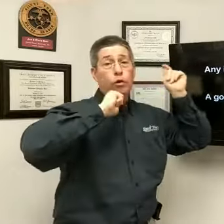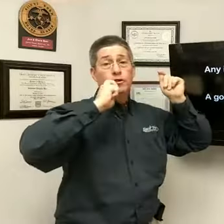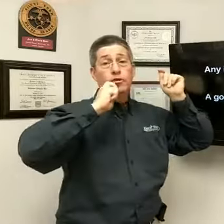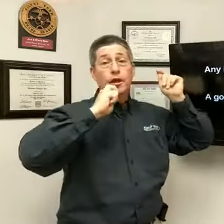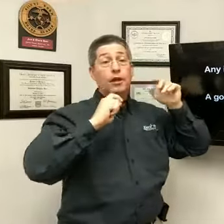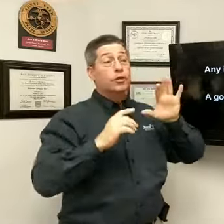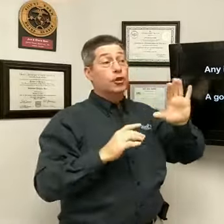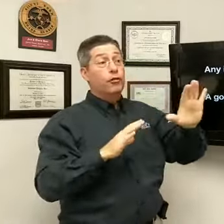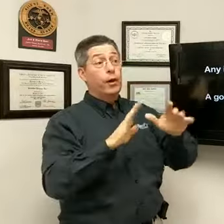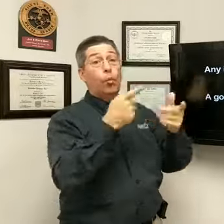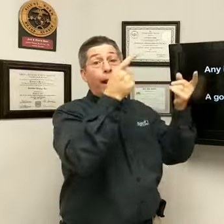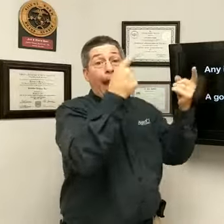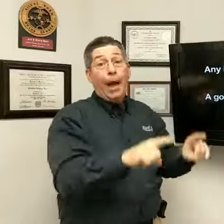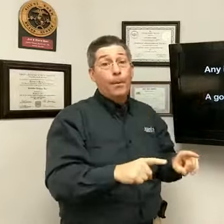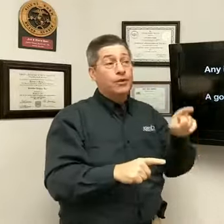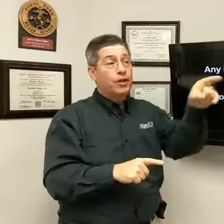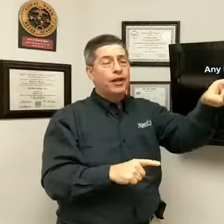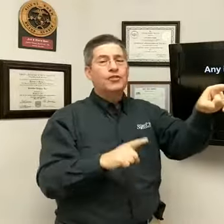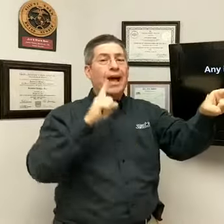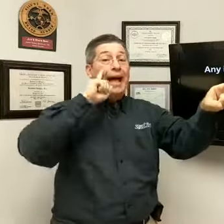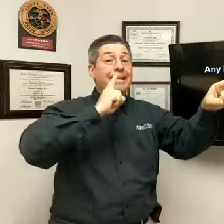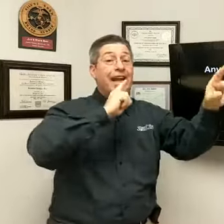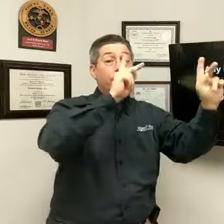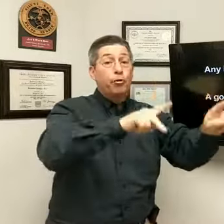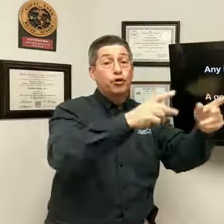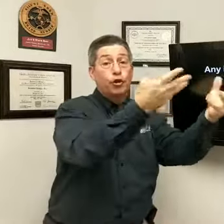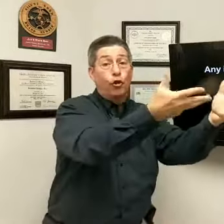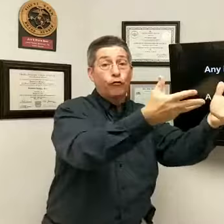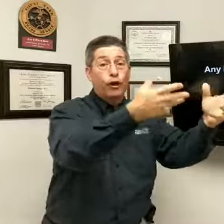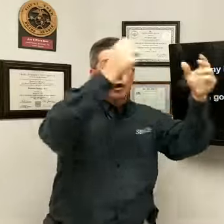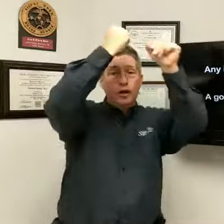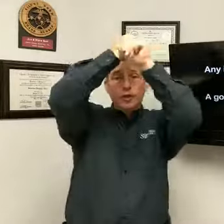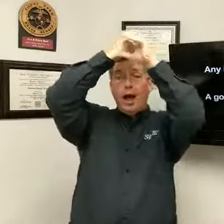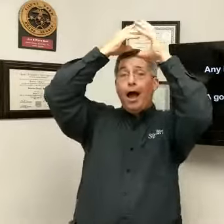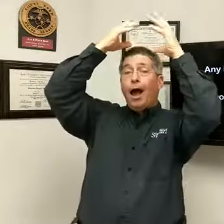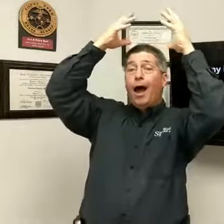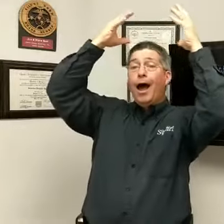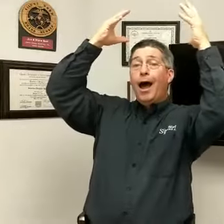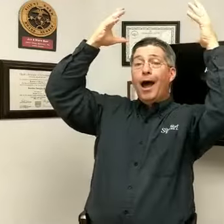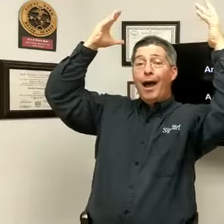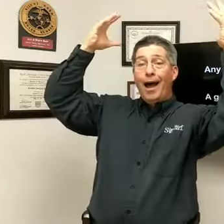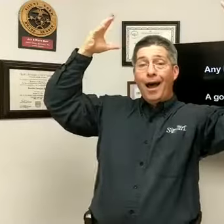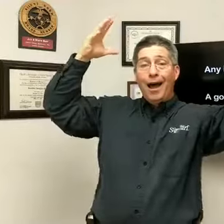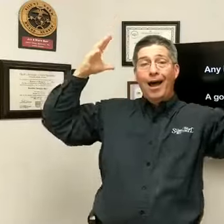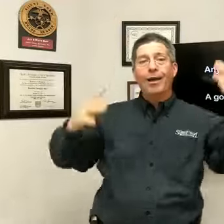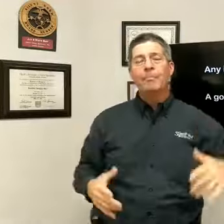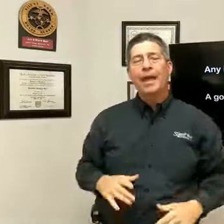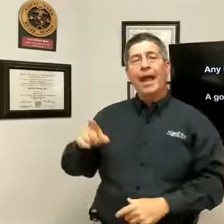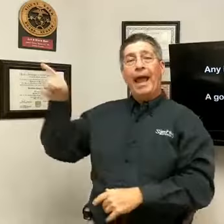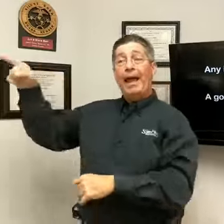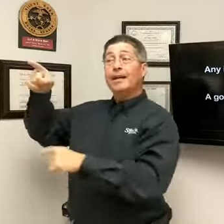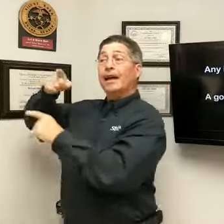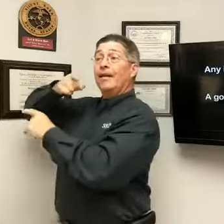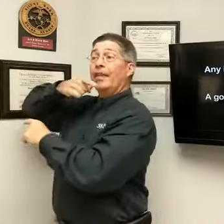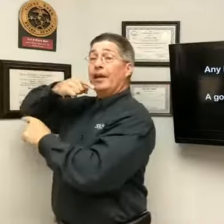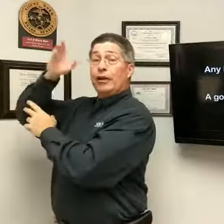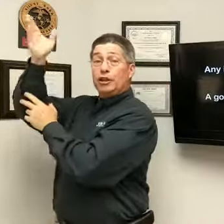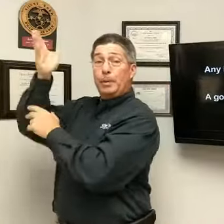visuals. So that what happens is a deaf person over here goes, "Ah," and the hearing